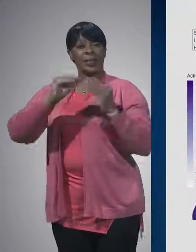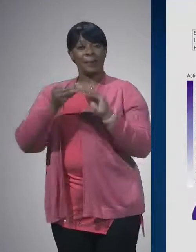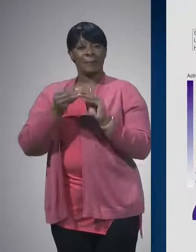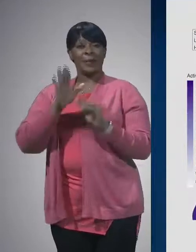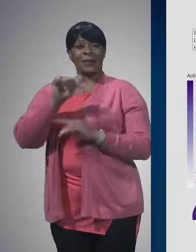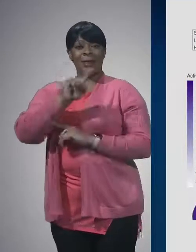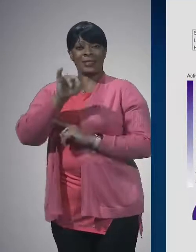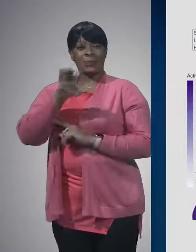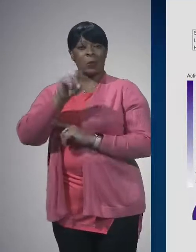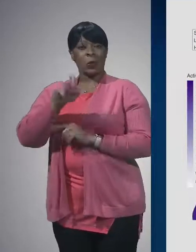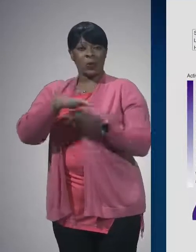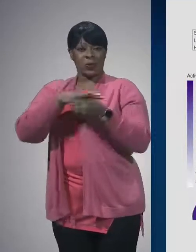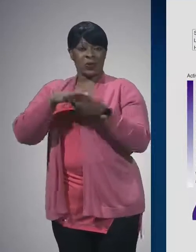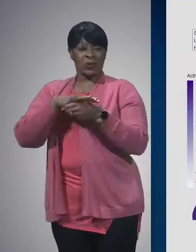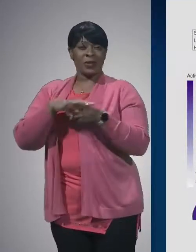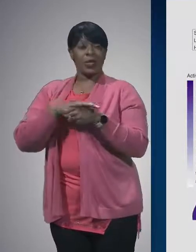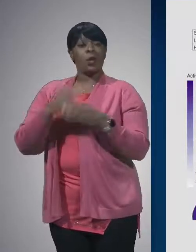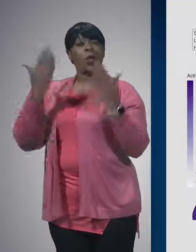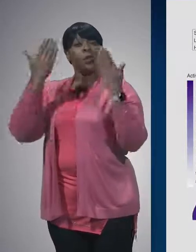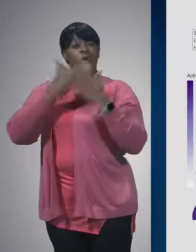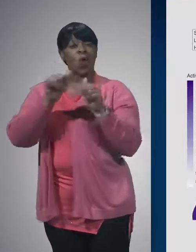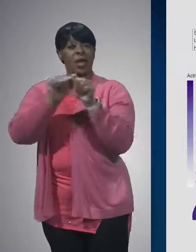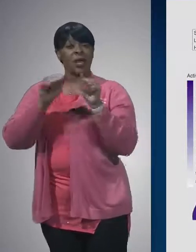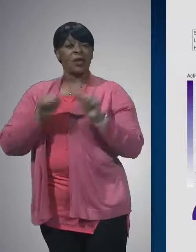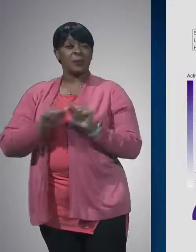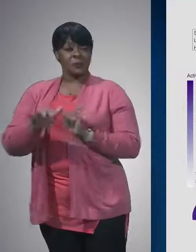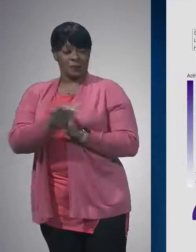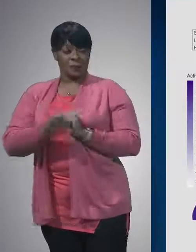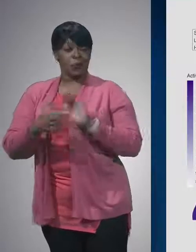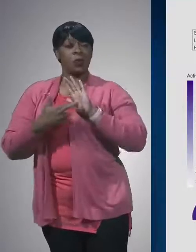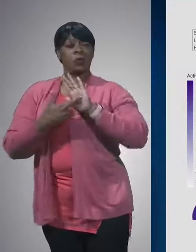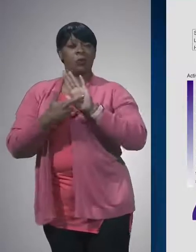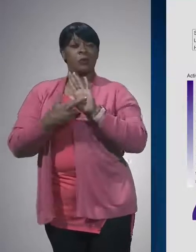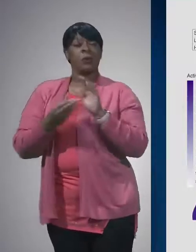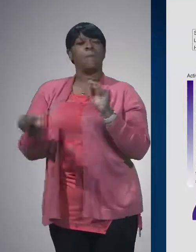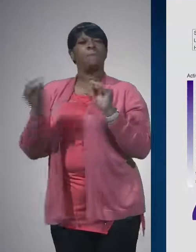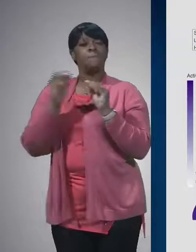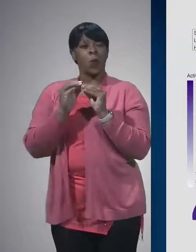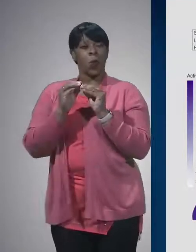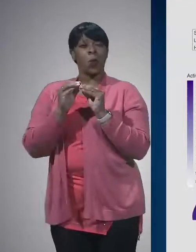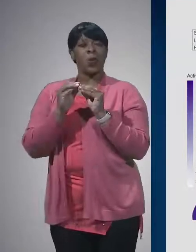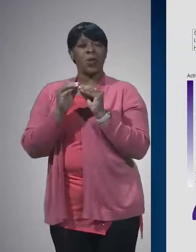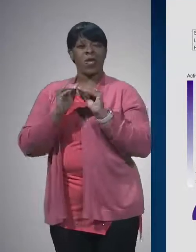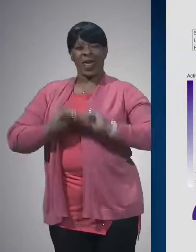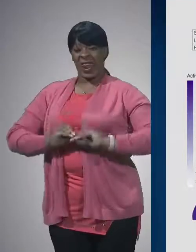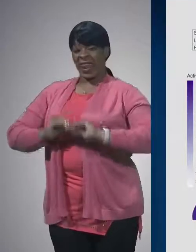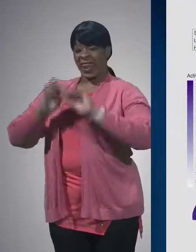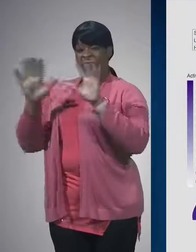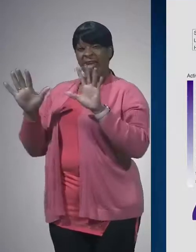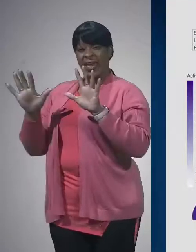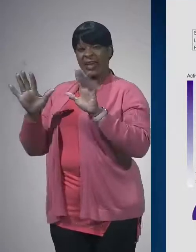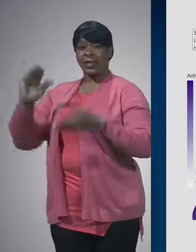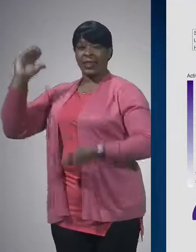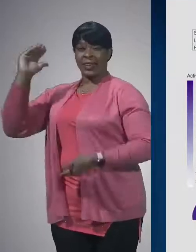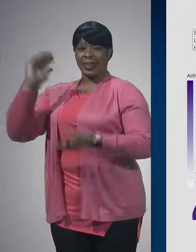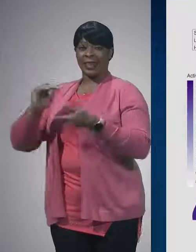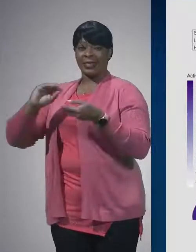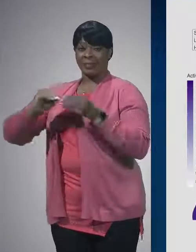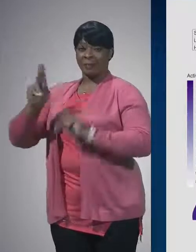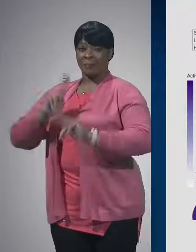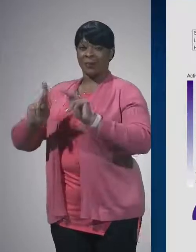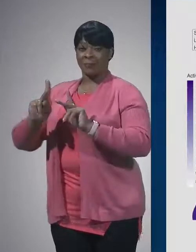by zip code, with the darker areas representing more cases and the lighter areas representing less